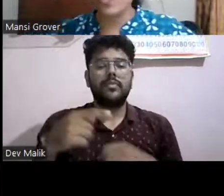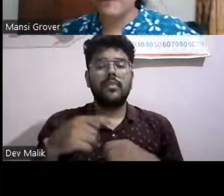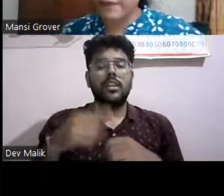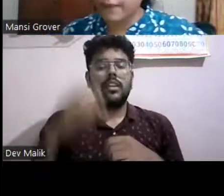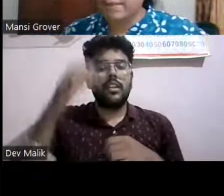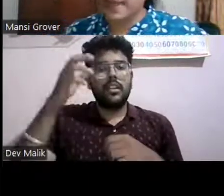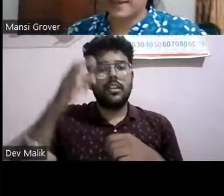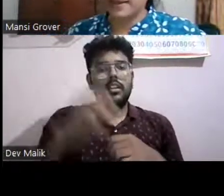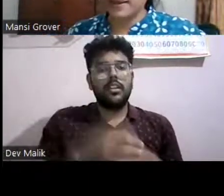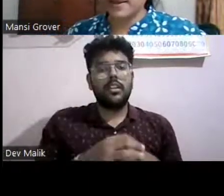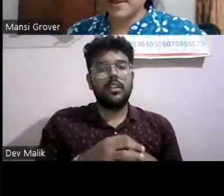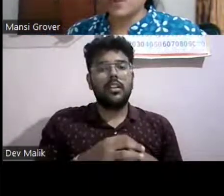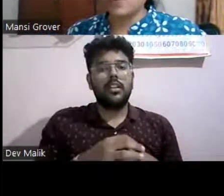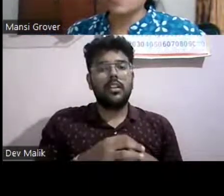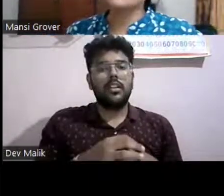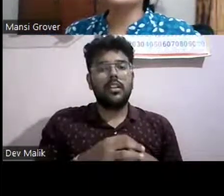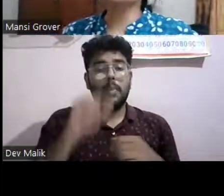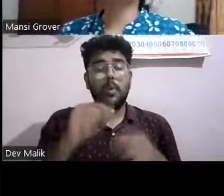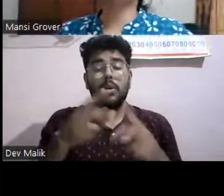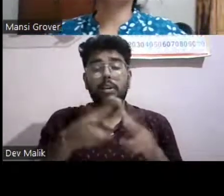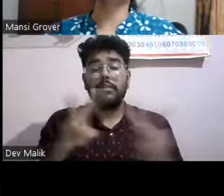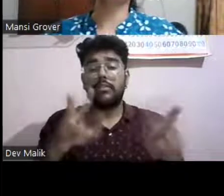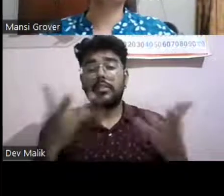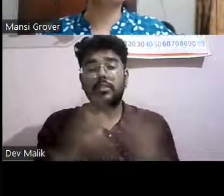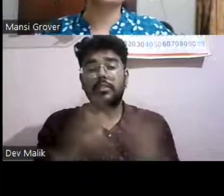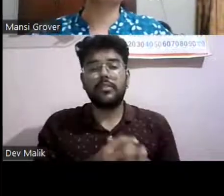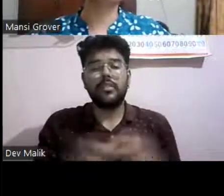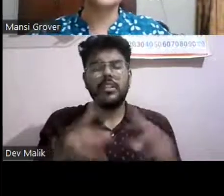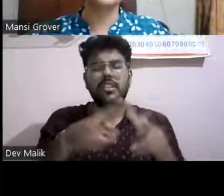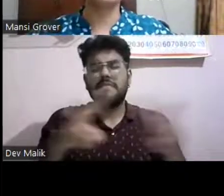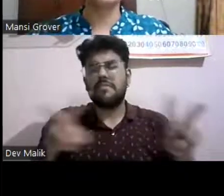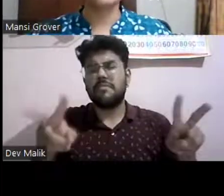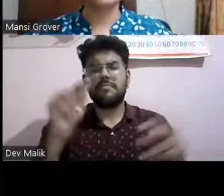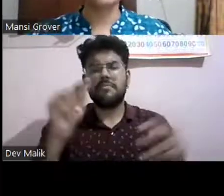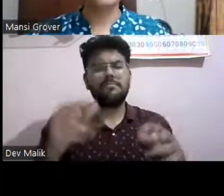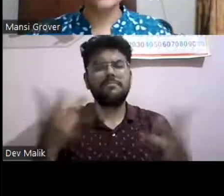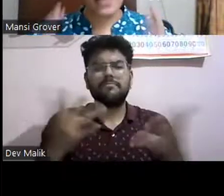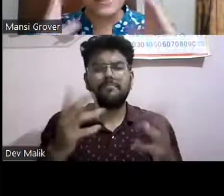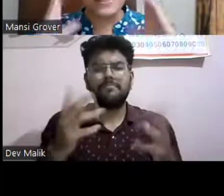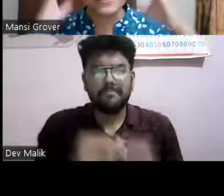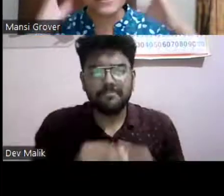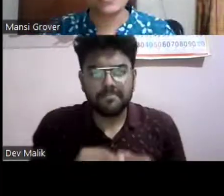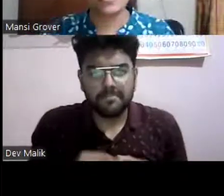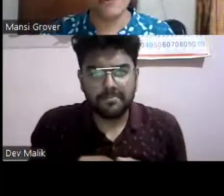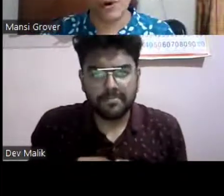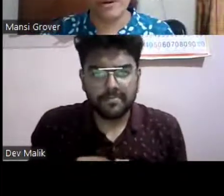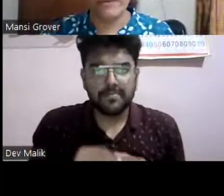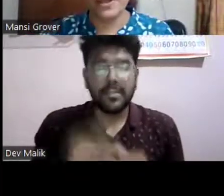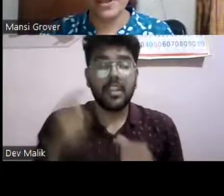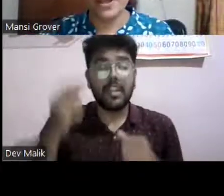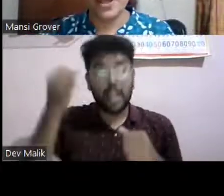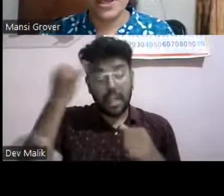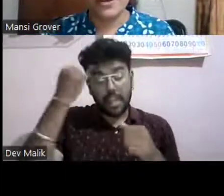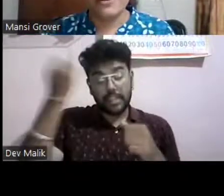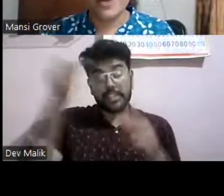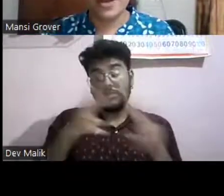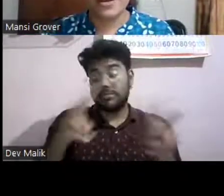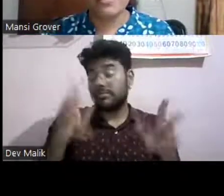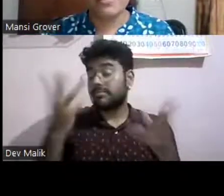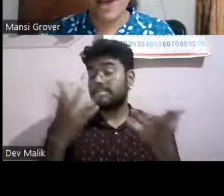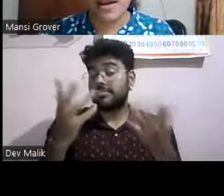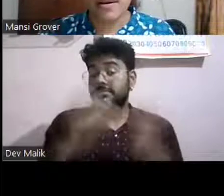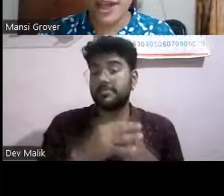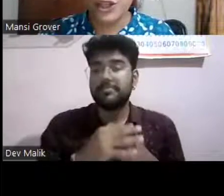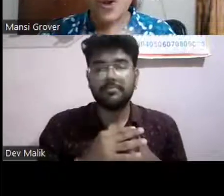aspects of filmmaking? What are these different aspects where ideas are involved,